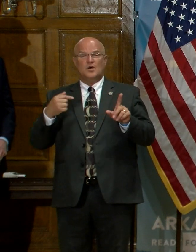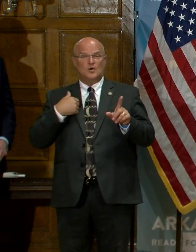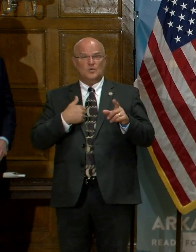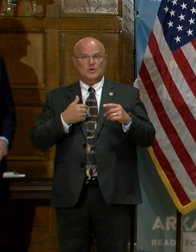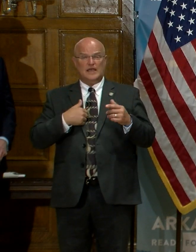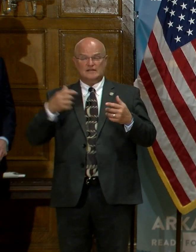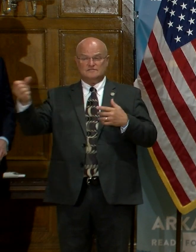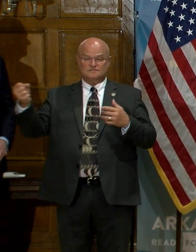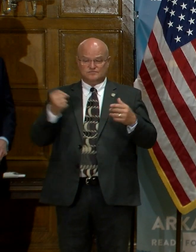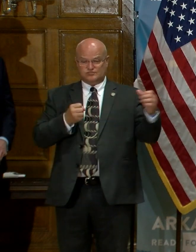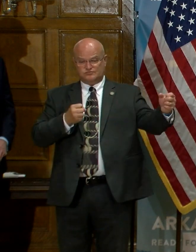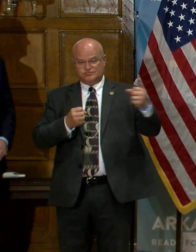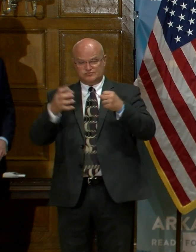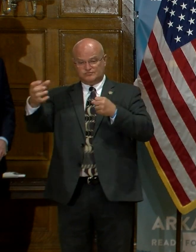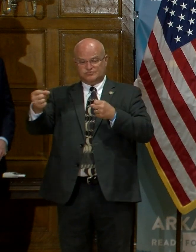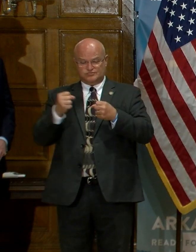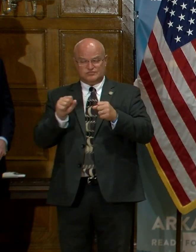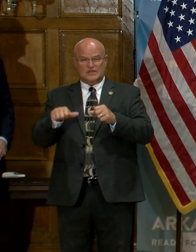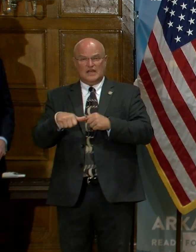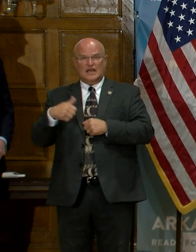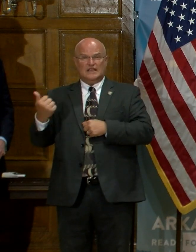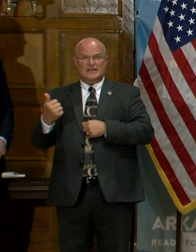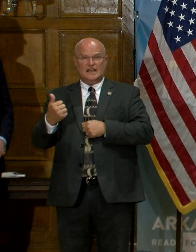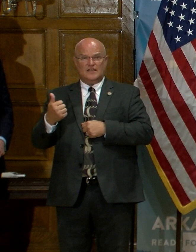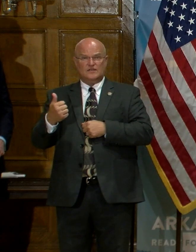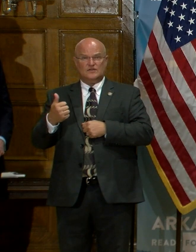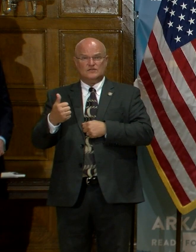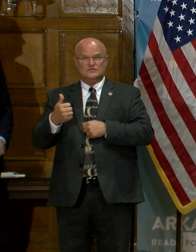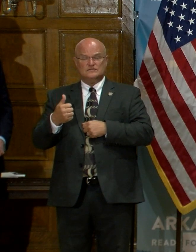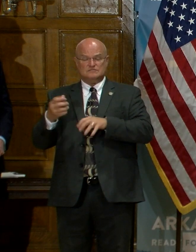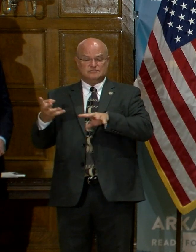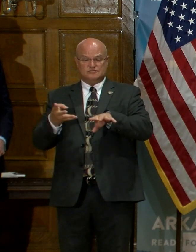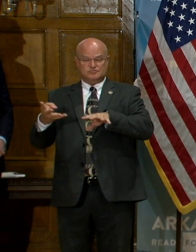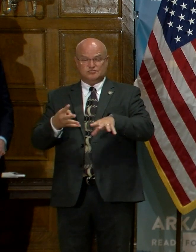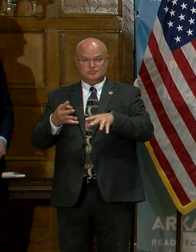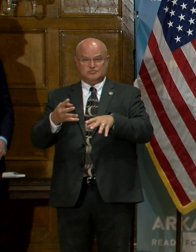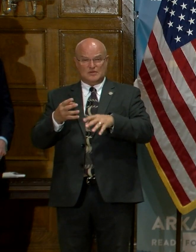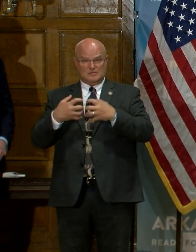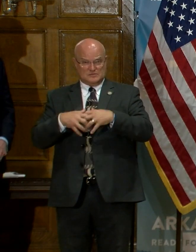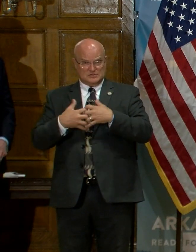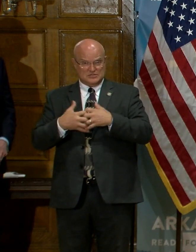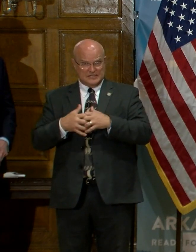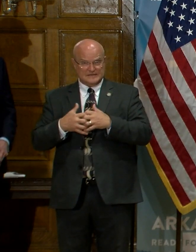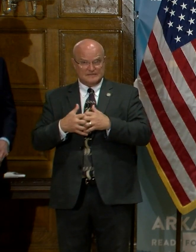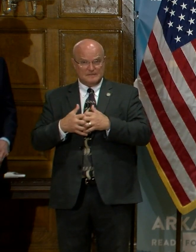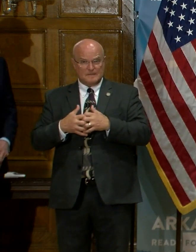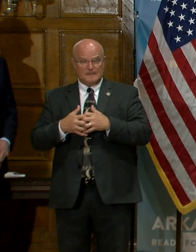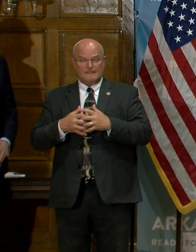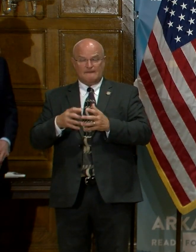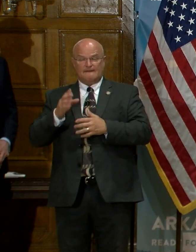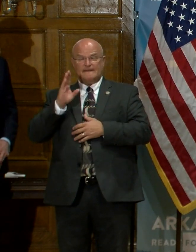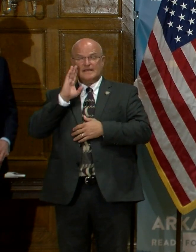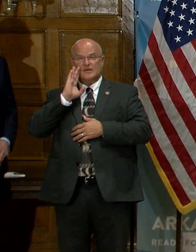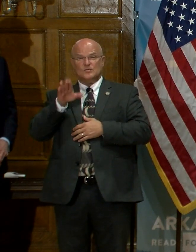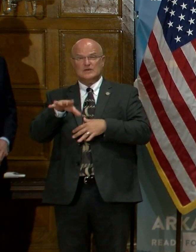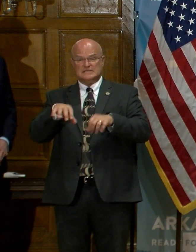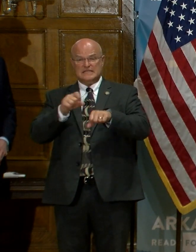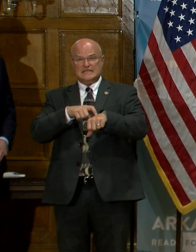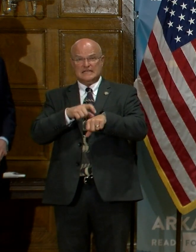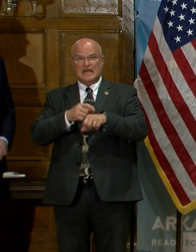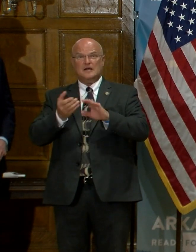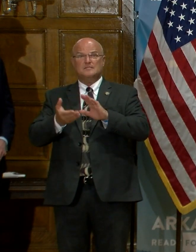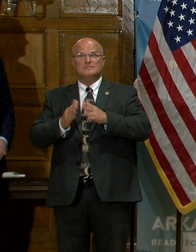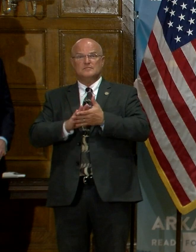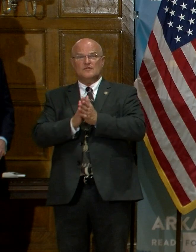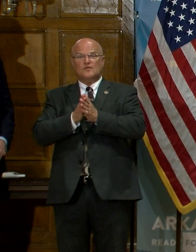we have brought on another high throughput instrument. It's going to take a while